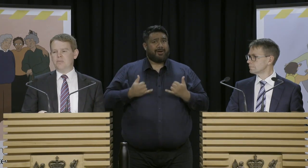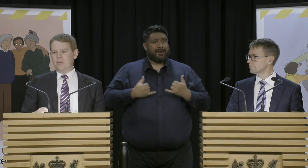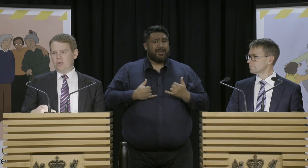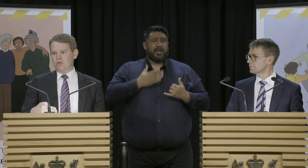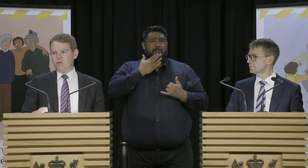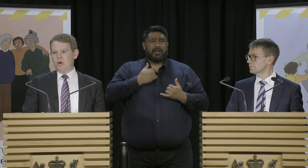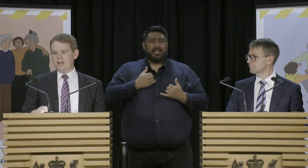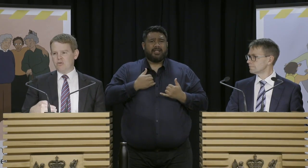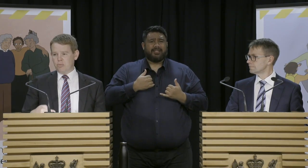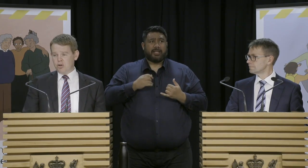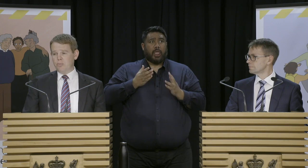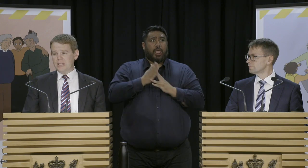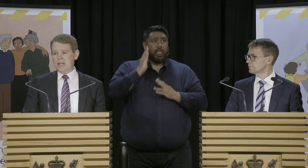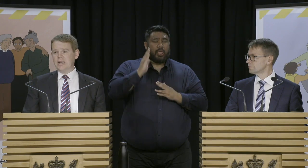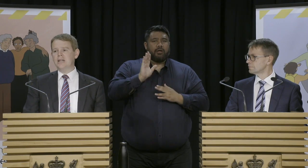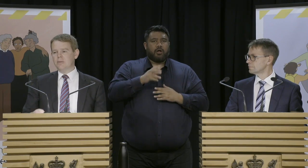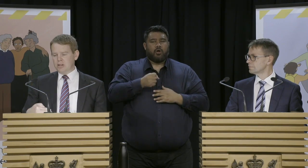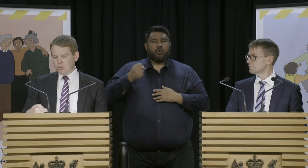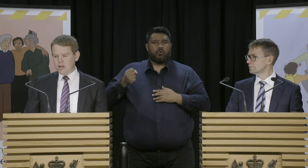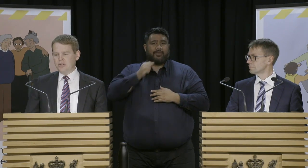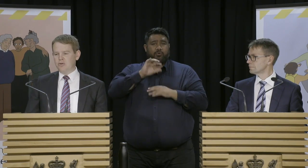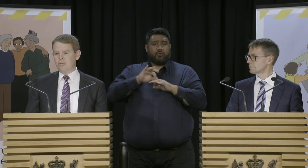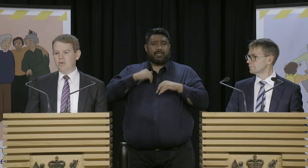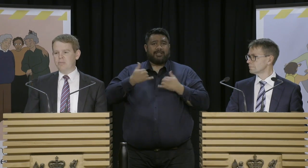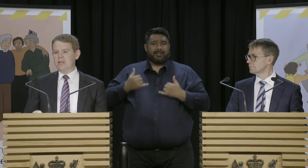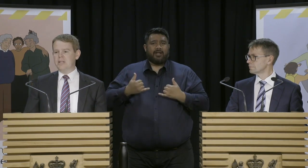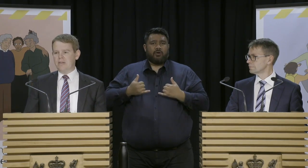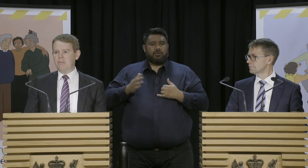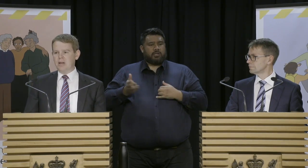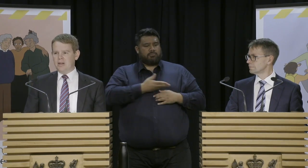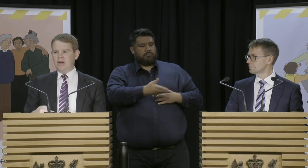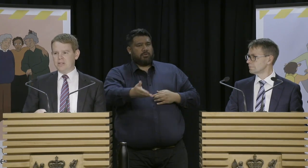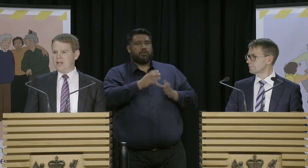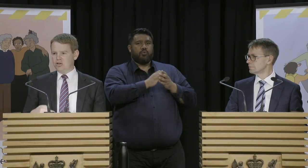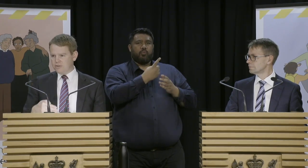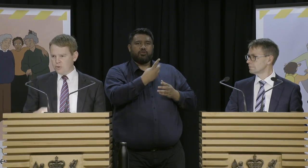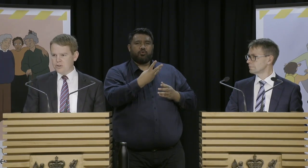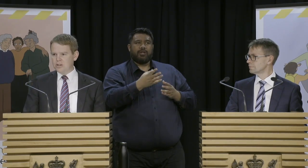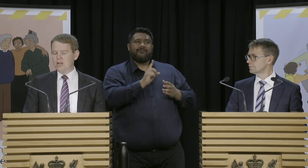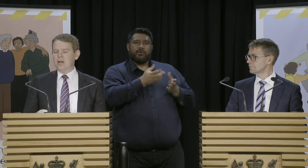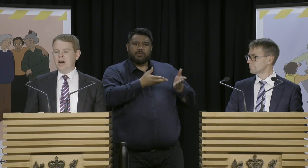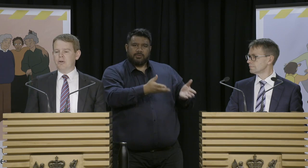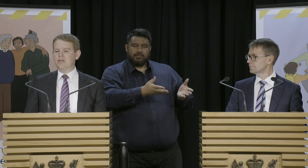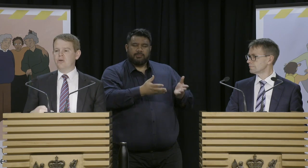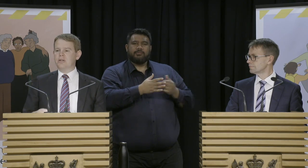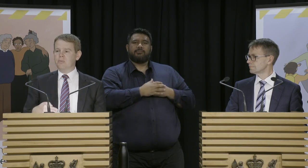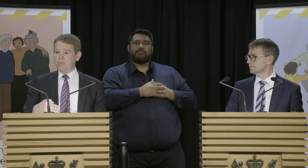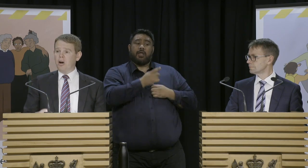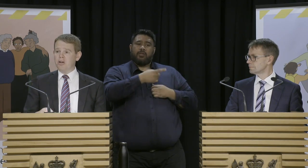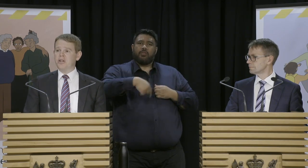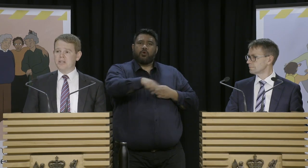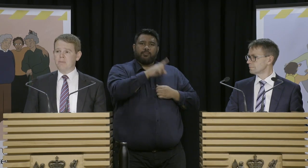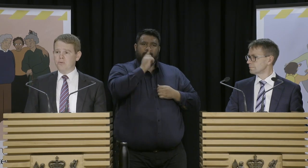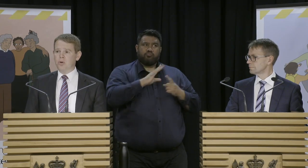let those people, Groups 1, Groups 2 particularly, but then also into Group 3, please let them get their vaccinations first, because